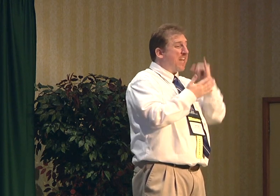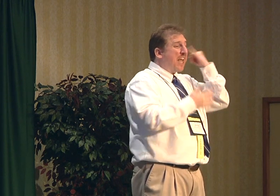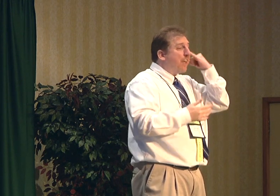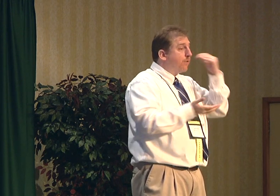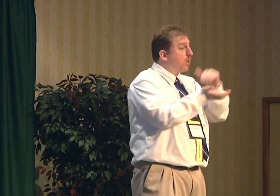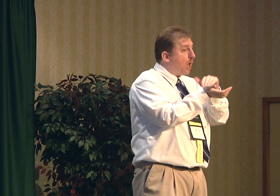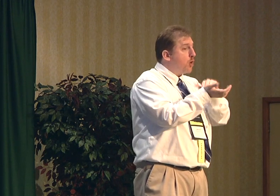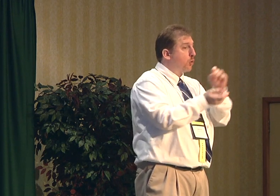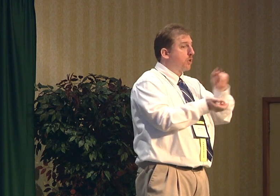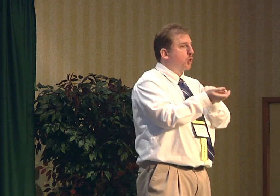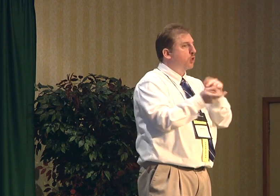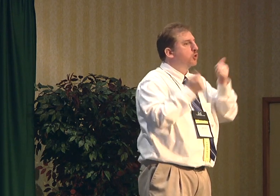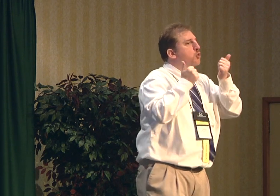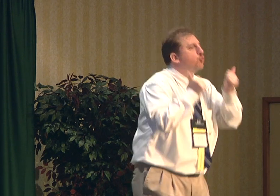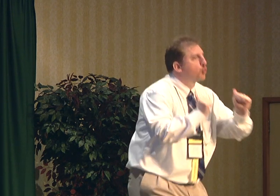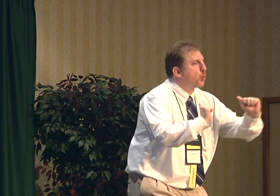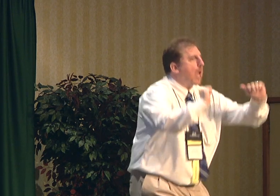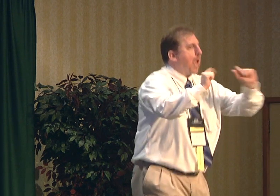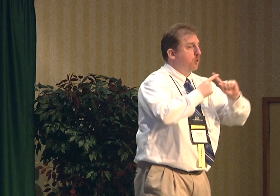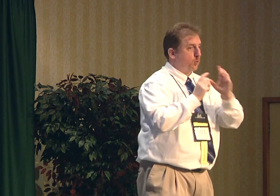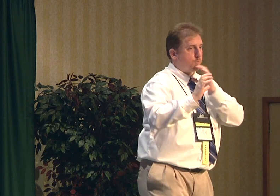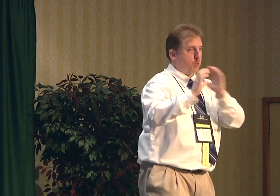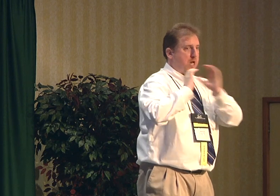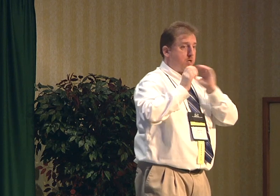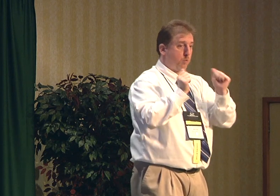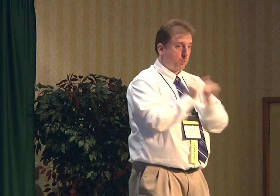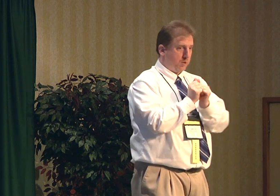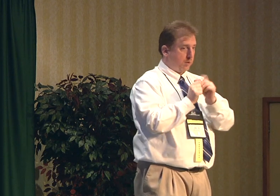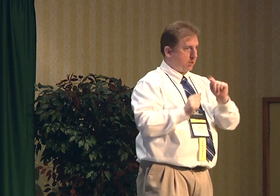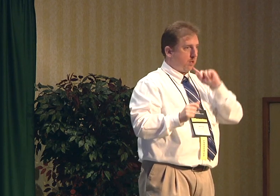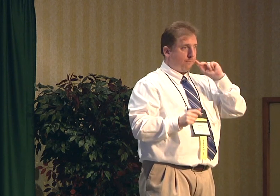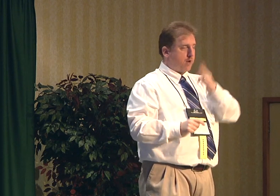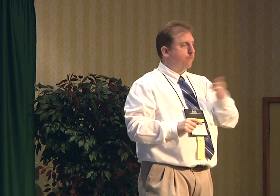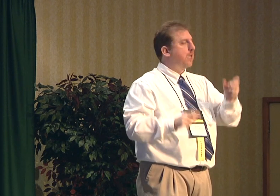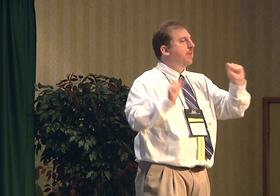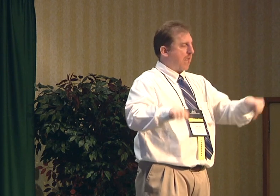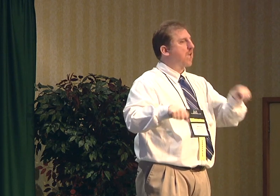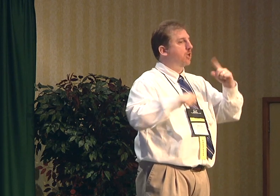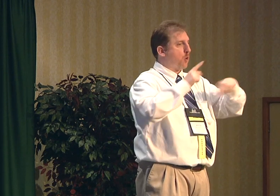This article is trying to communicate that if medical professionals try to communicate with